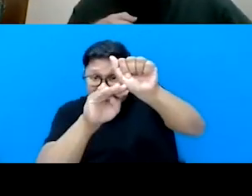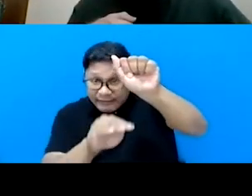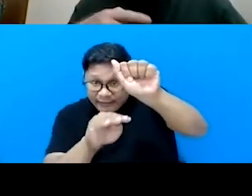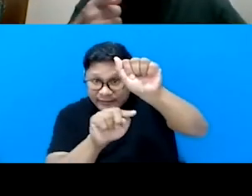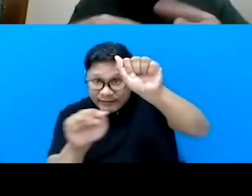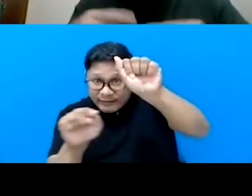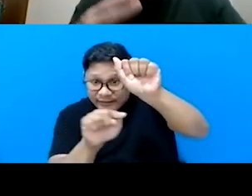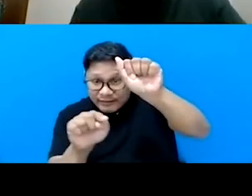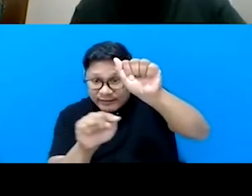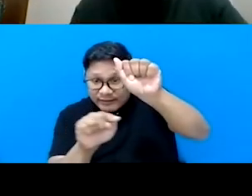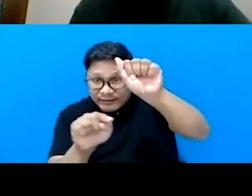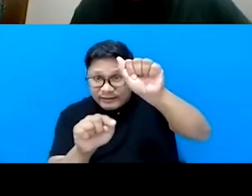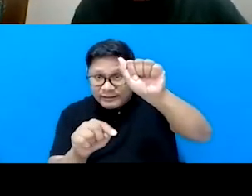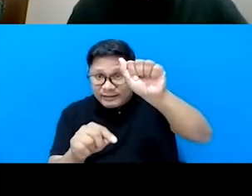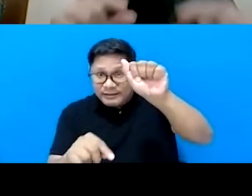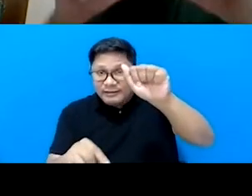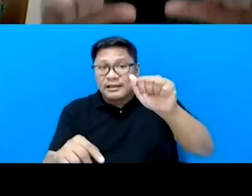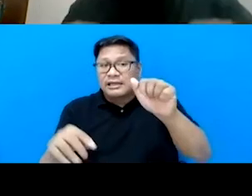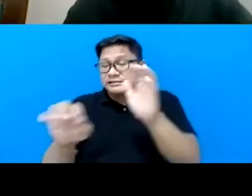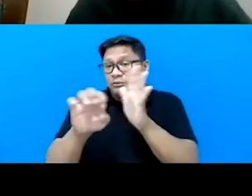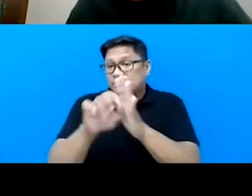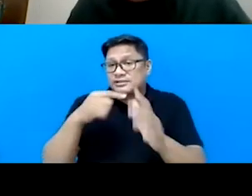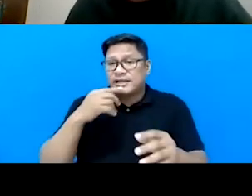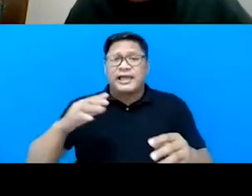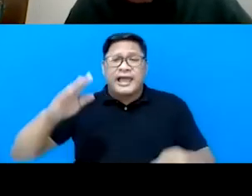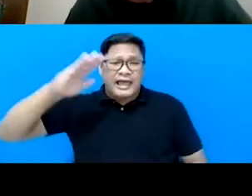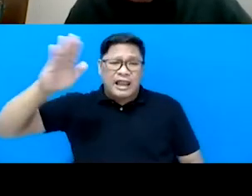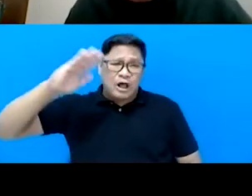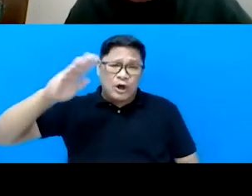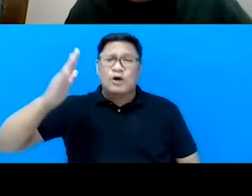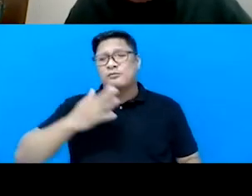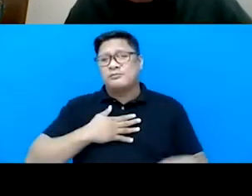Hello, my sign name, and then put a space under that.